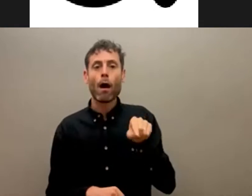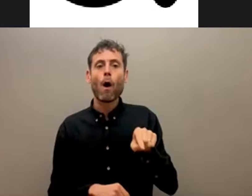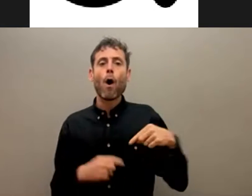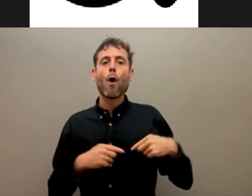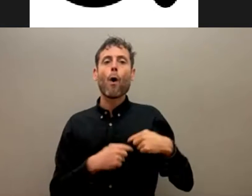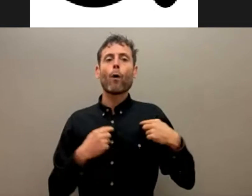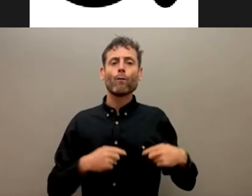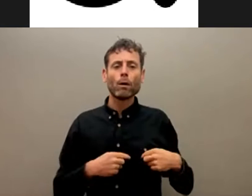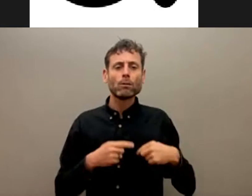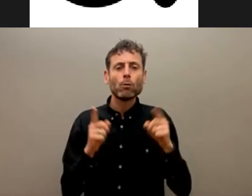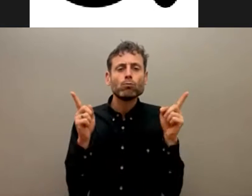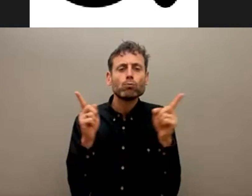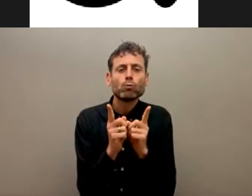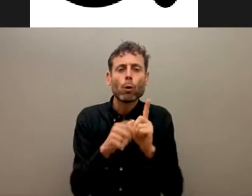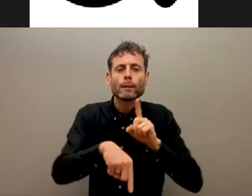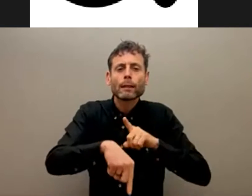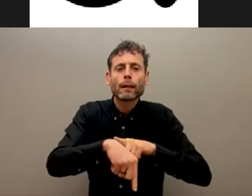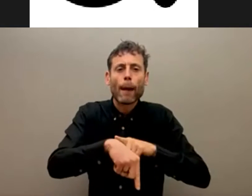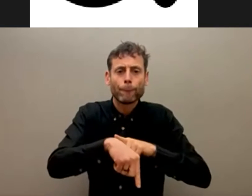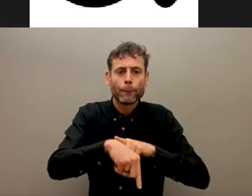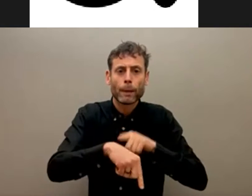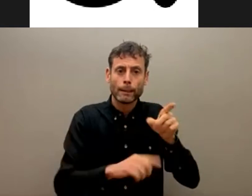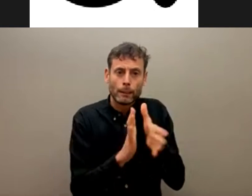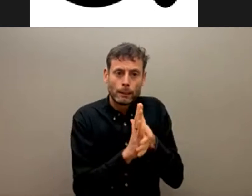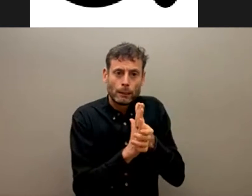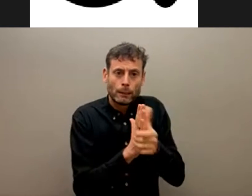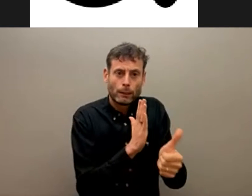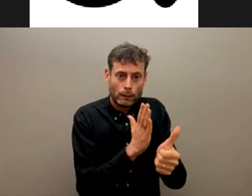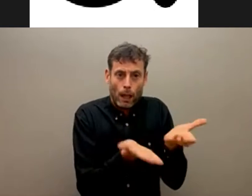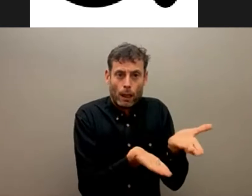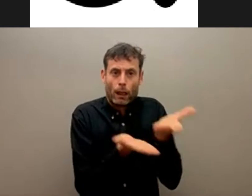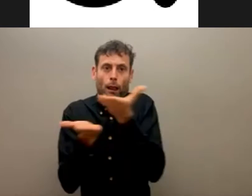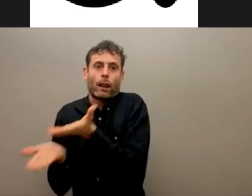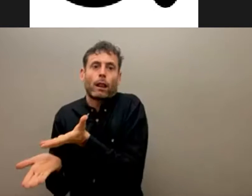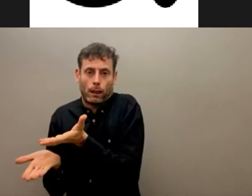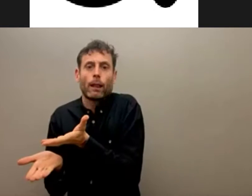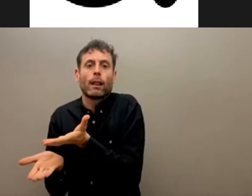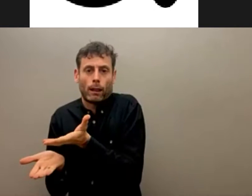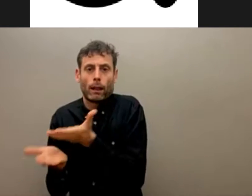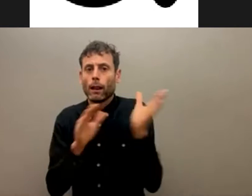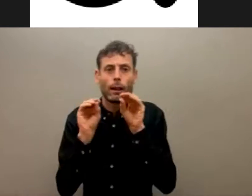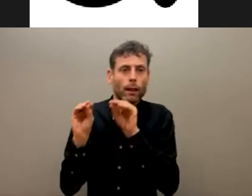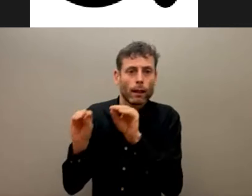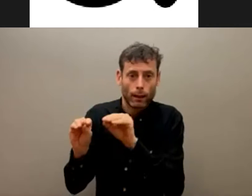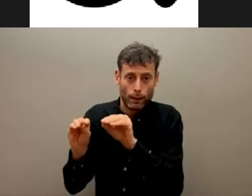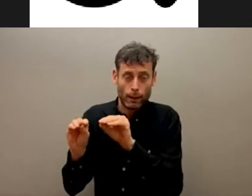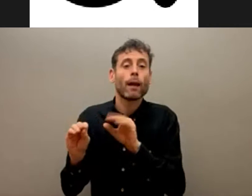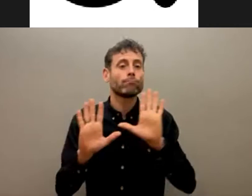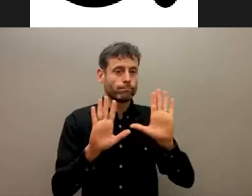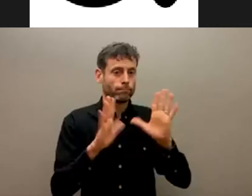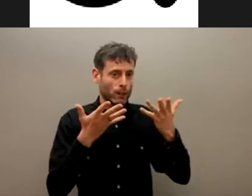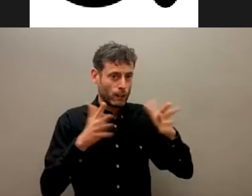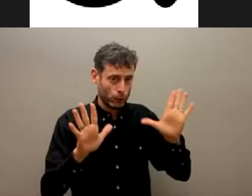a short period of time, do it as he or she trains the local counterpart, then it goes on.